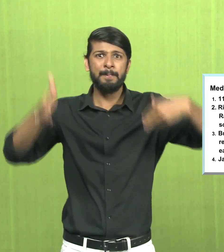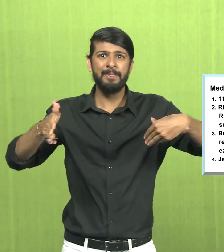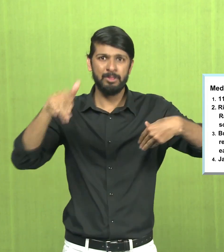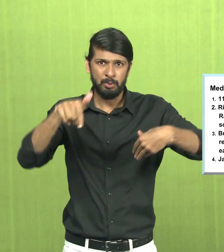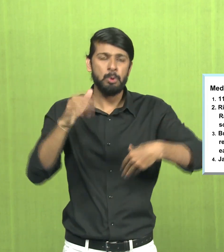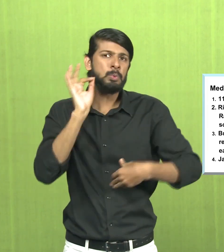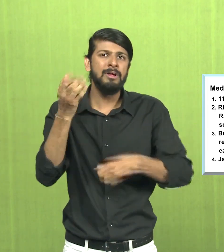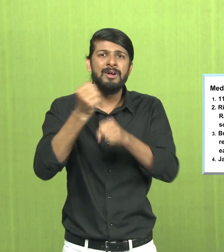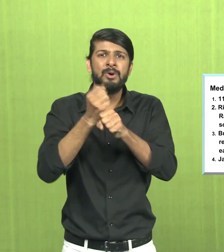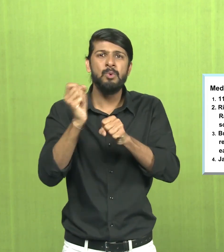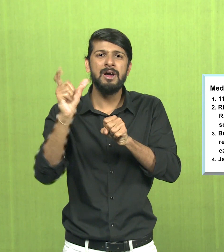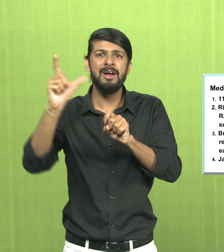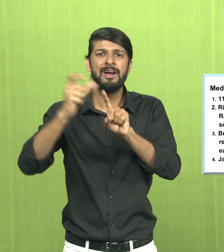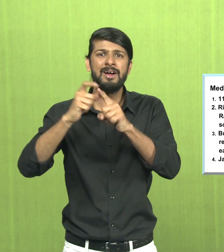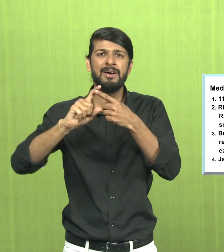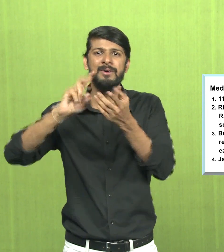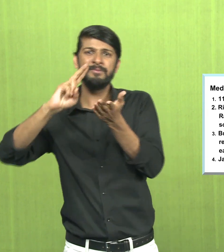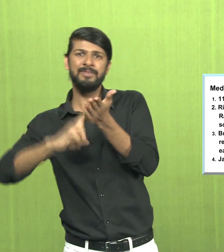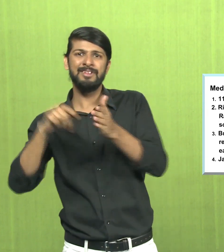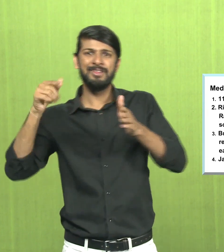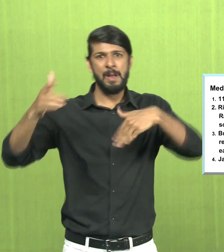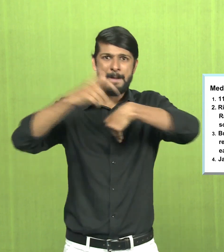Buddhism and Jainism